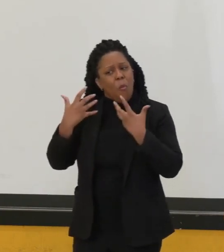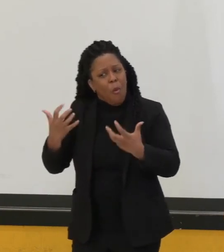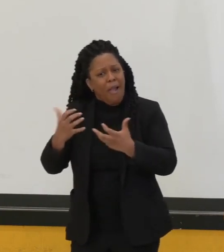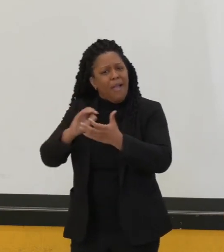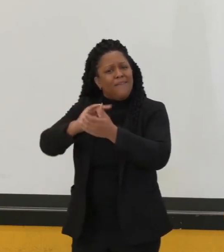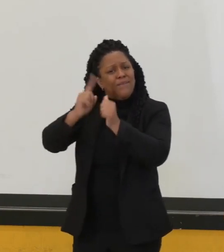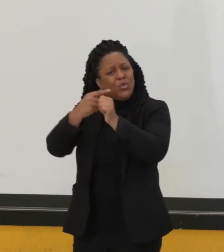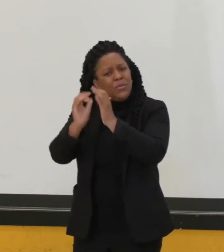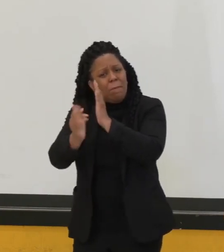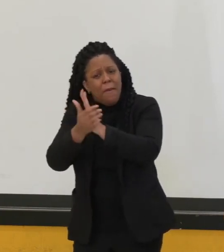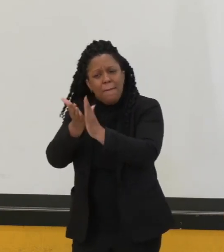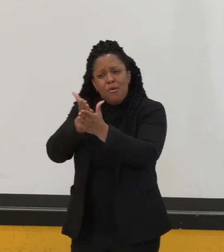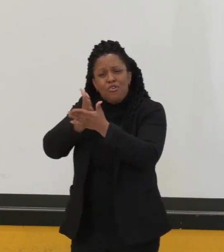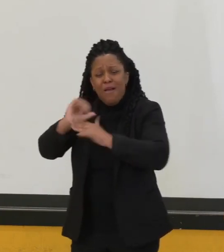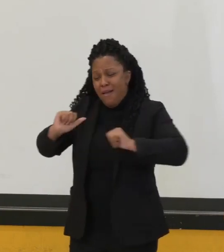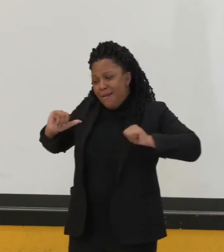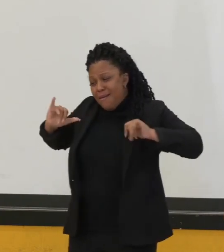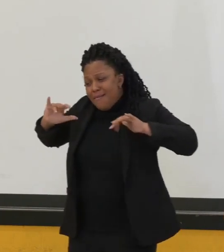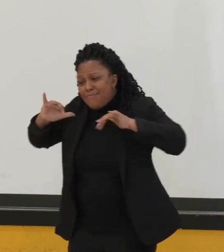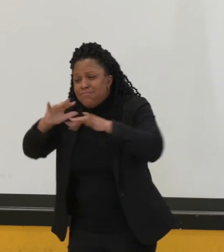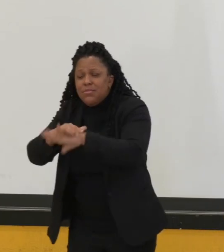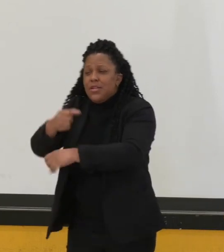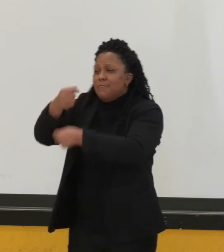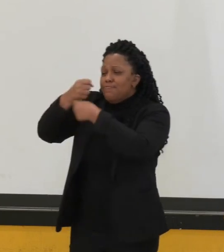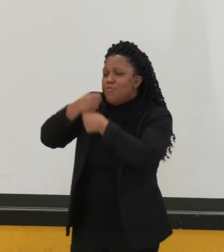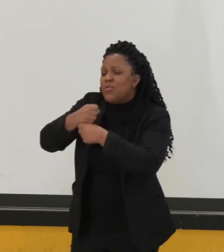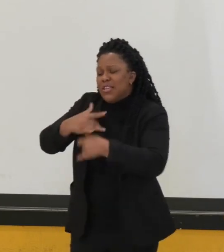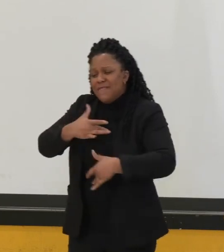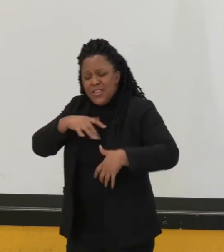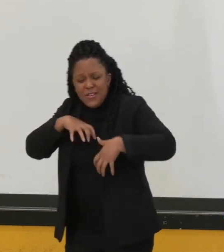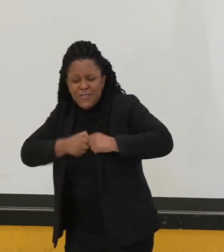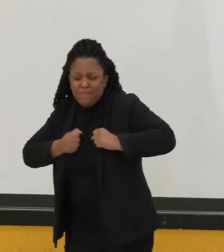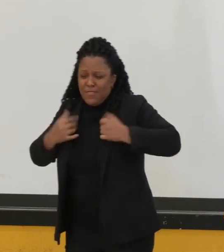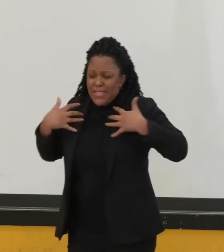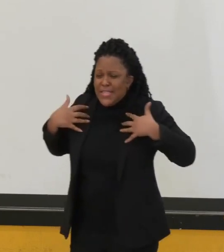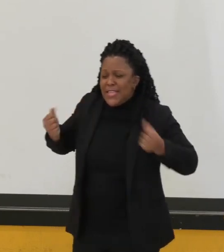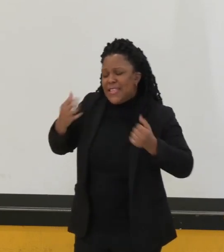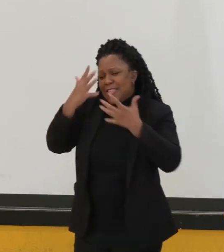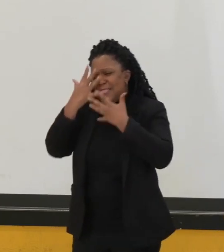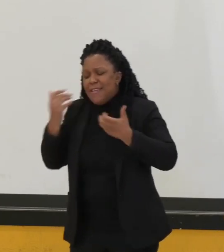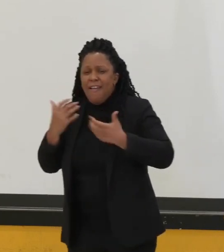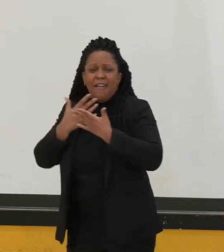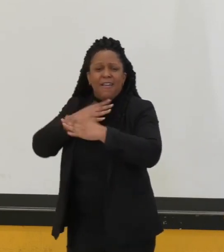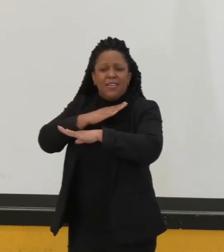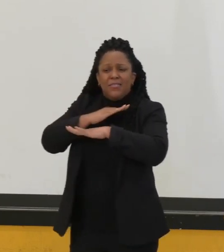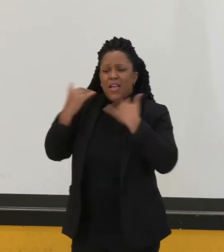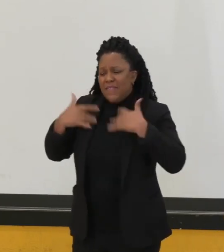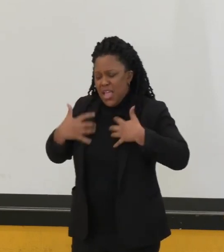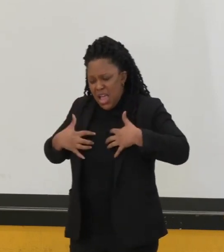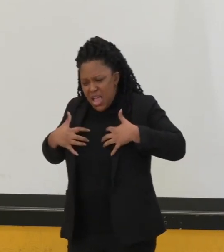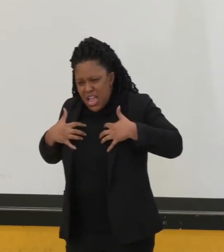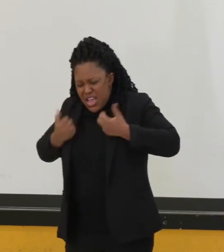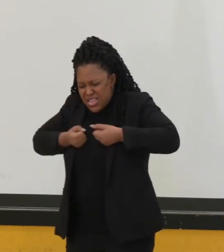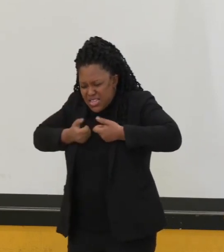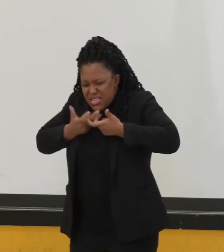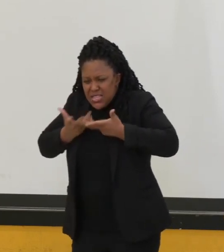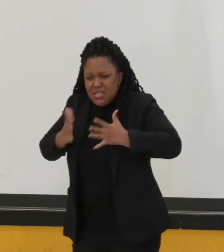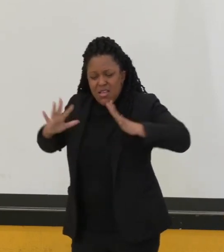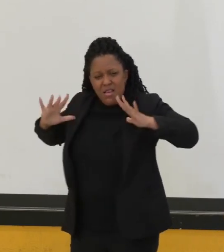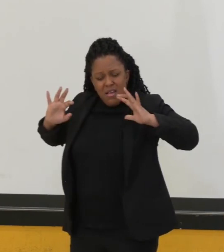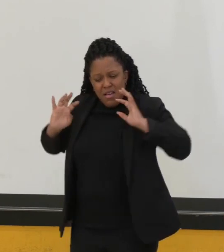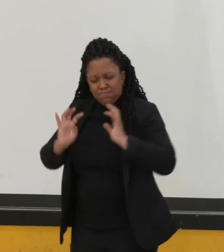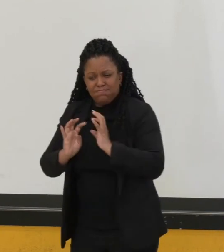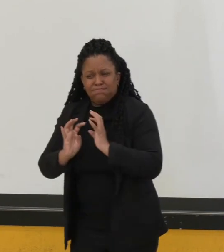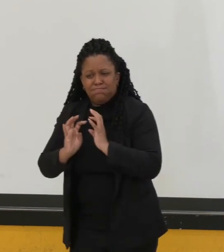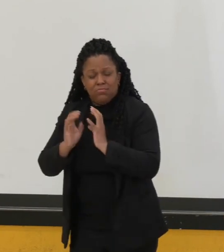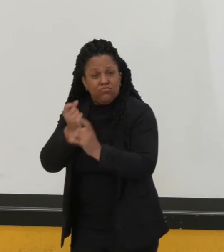are angry, heartbroken, sad, fed up, tired, all of the things that they have every reason to feel.